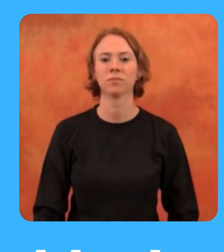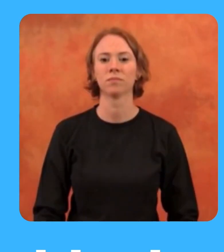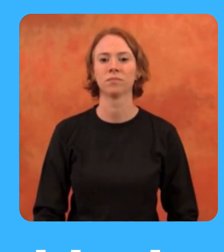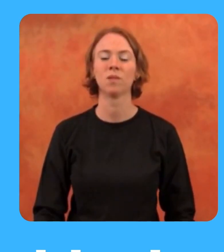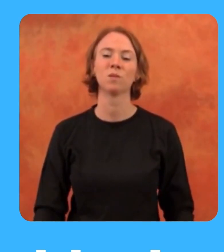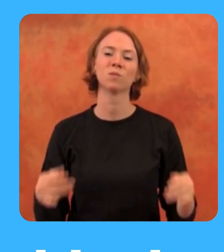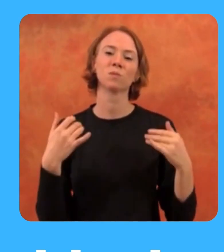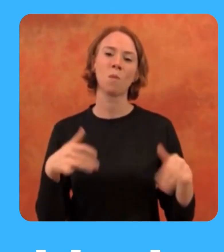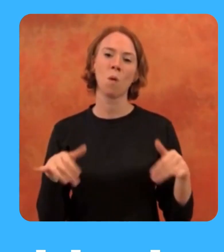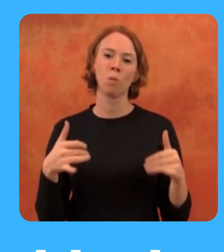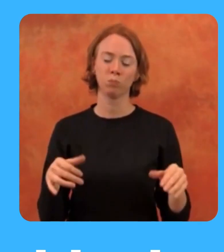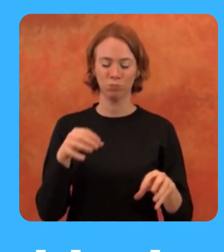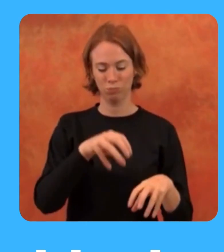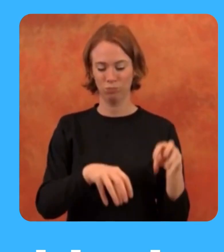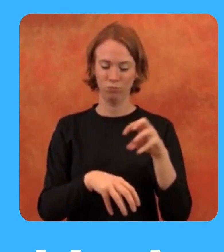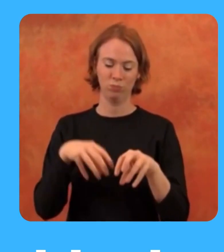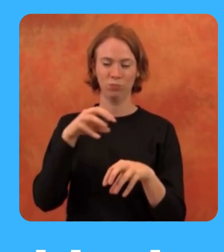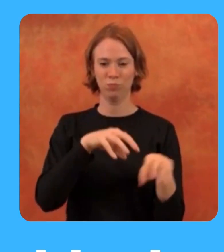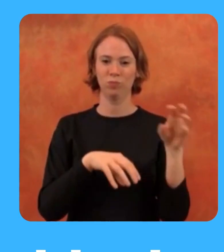Blocks.